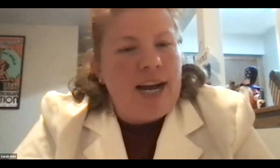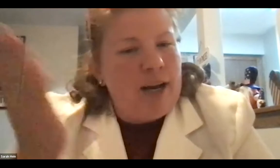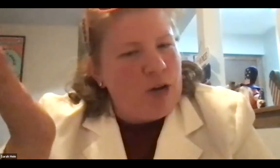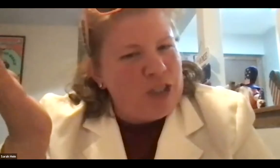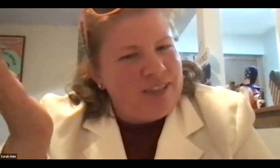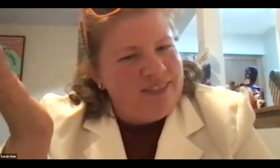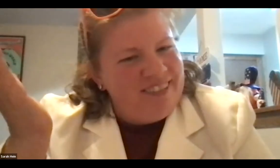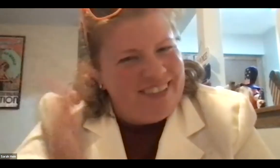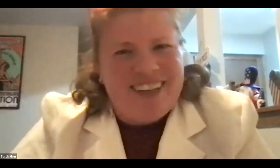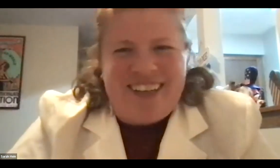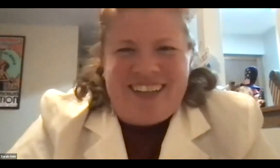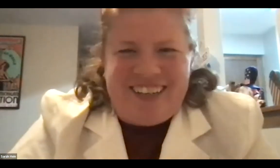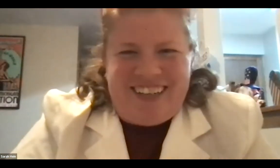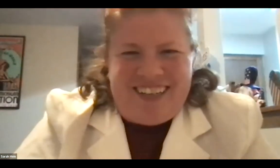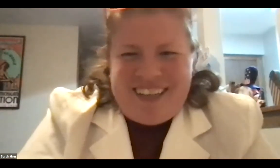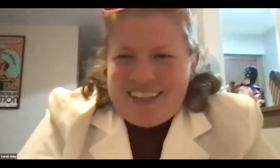Okay, I got a question.